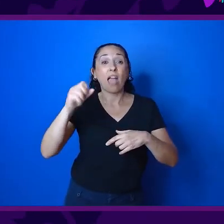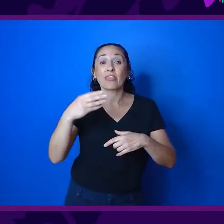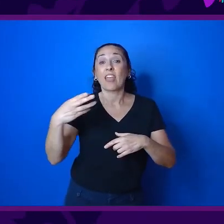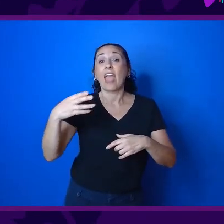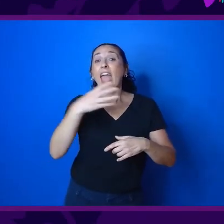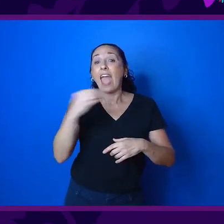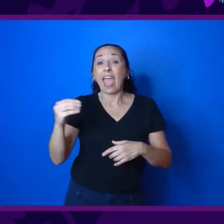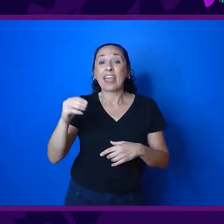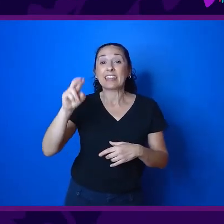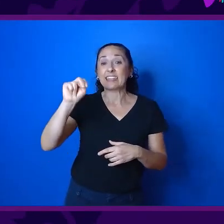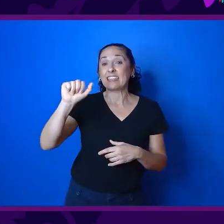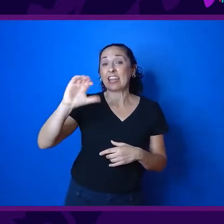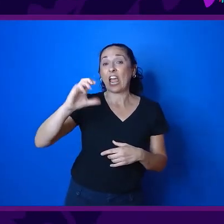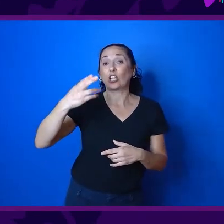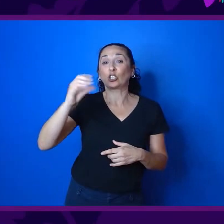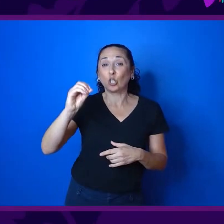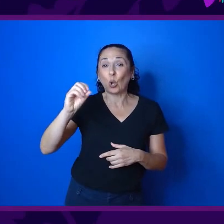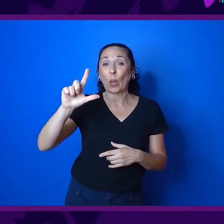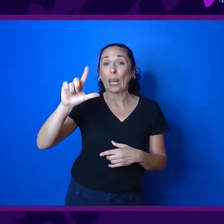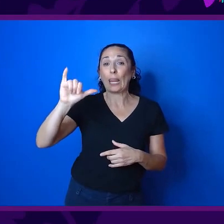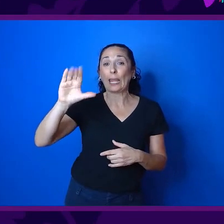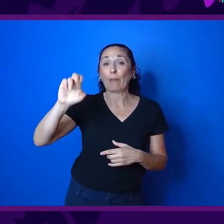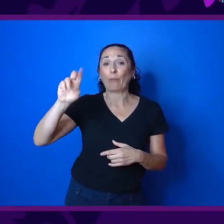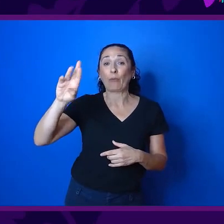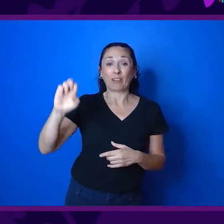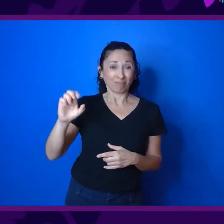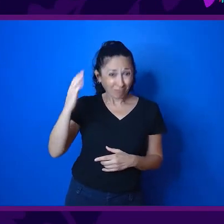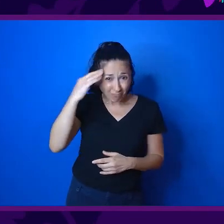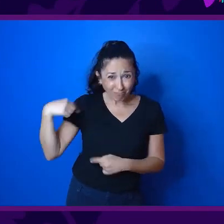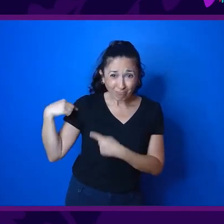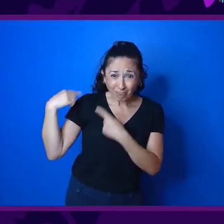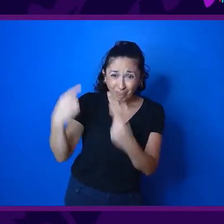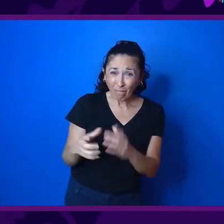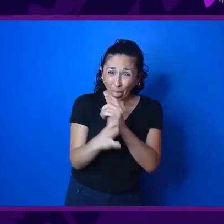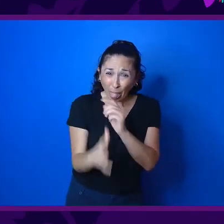not realize I have had diarrhea since Easter's?